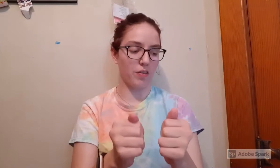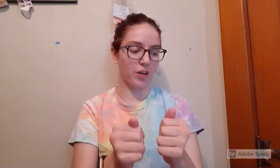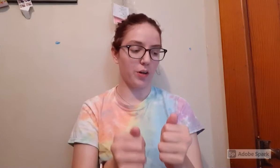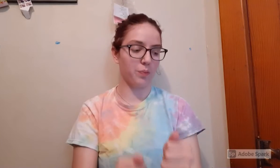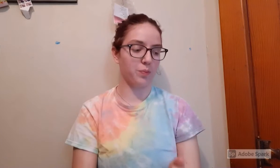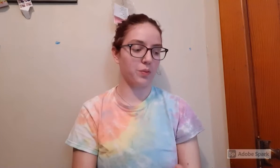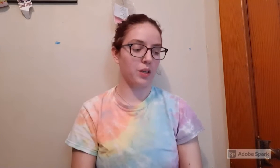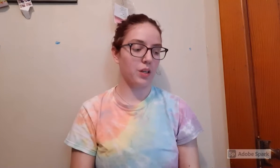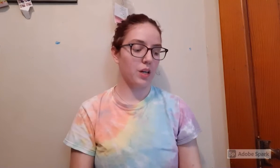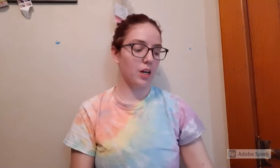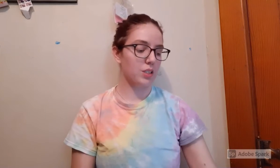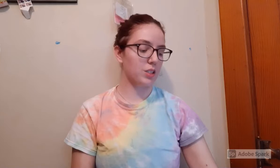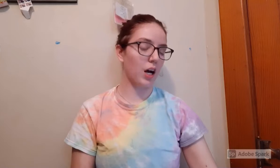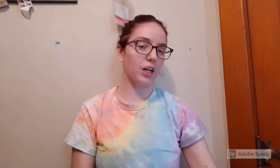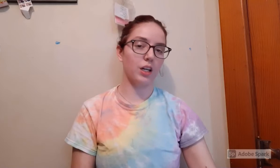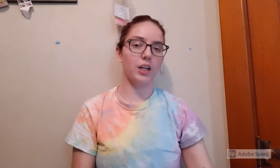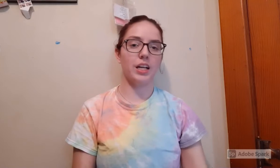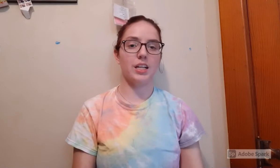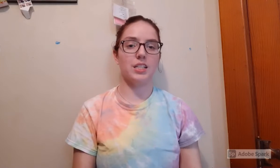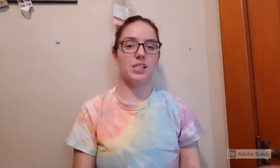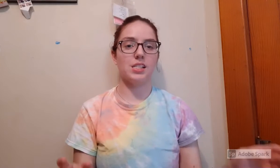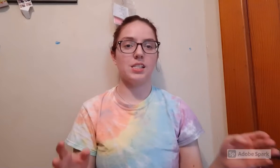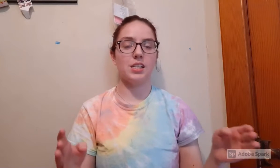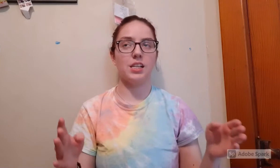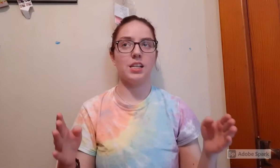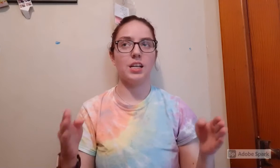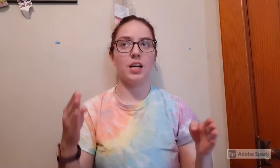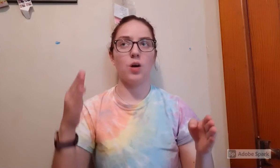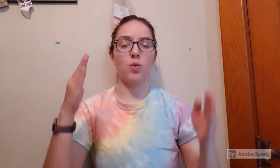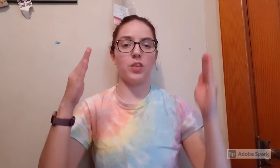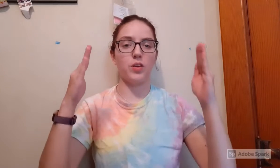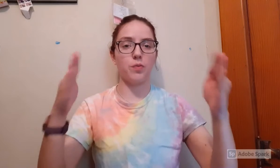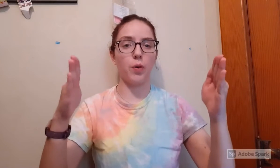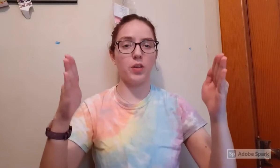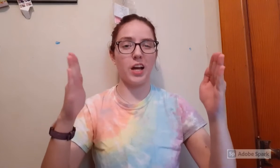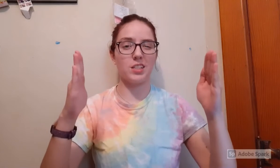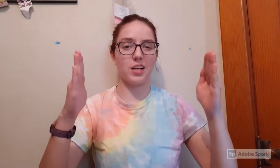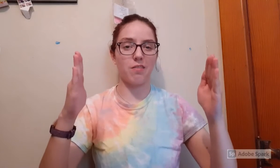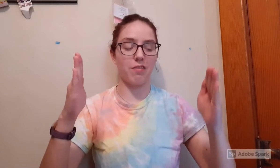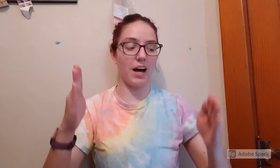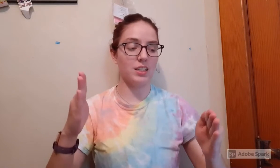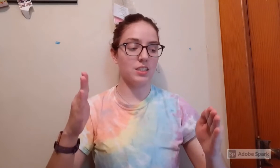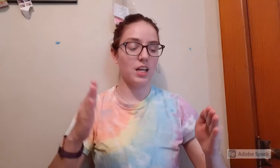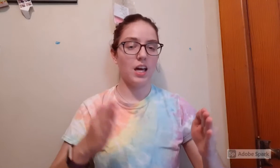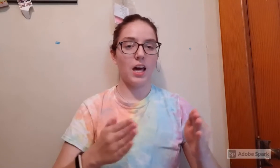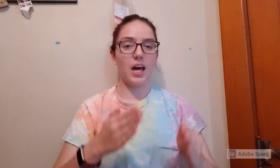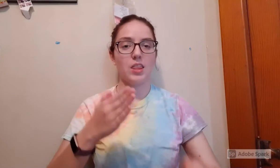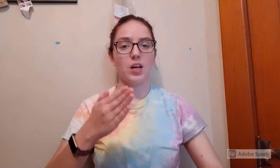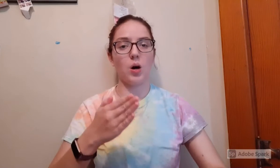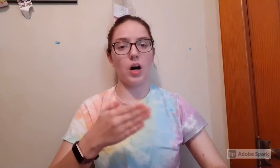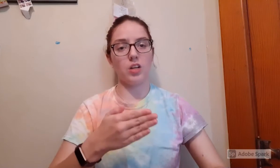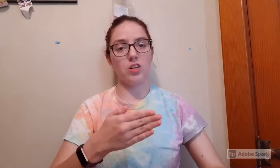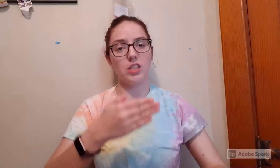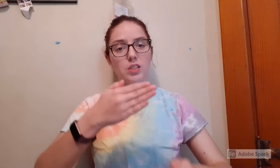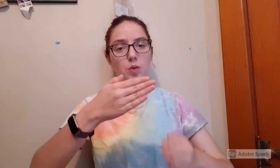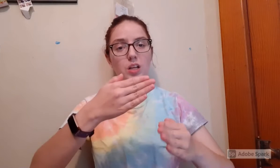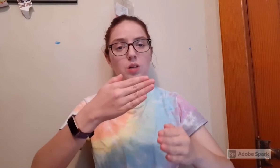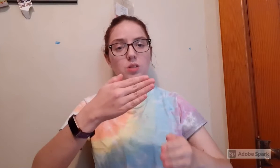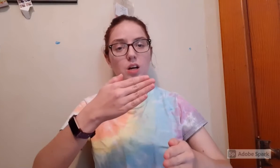finger. Soccer is with both your hands kind of flat, and they go under, one goes under